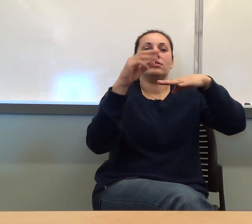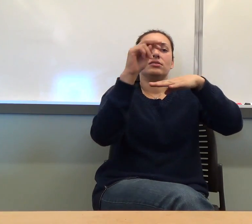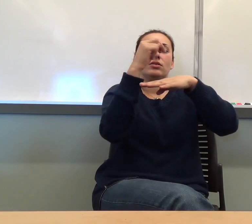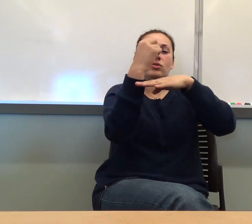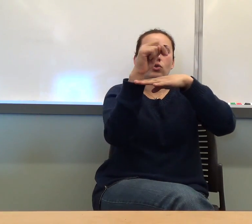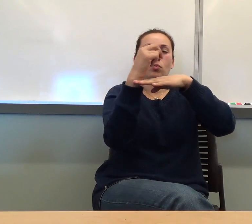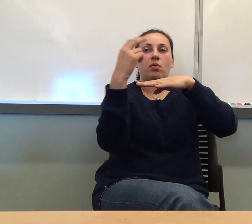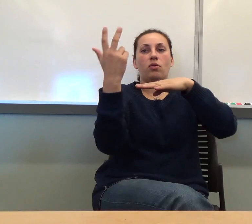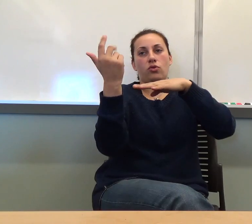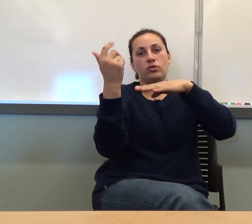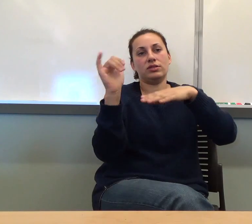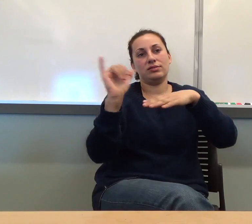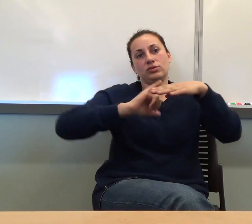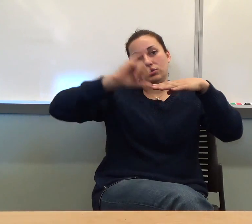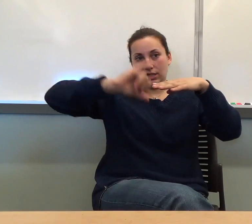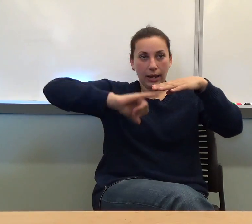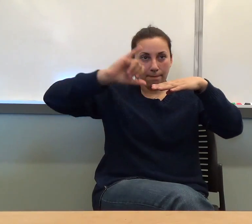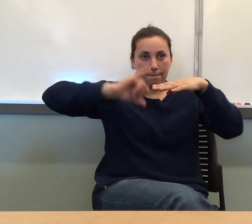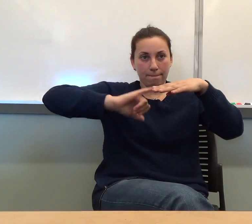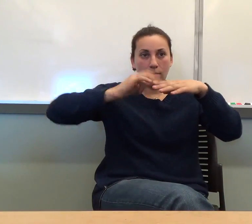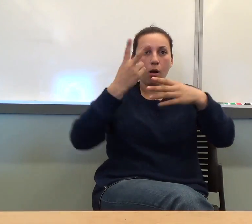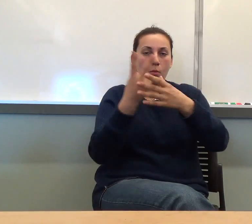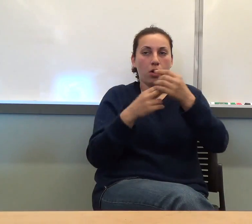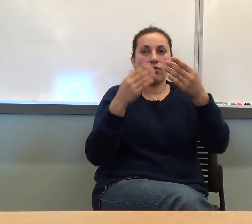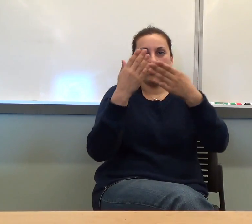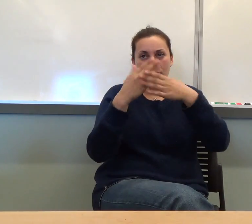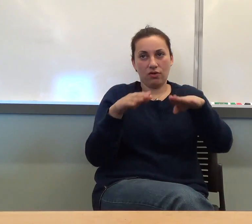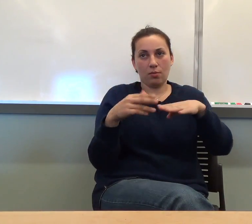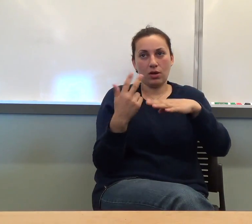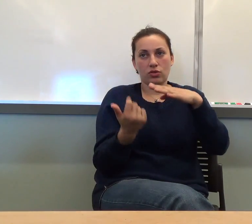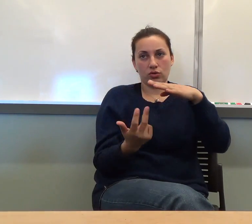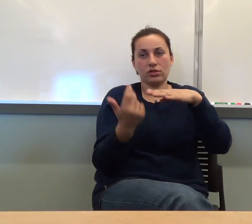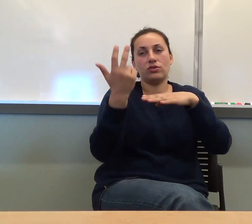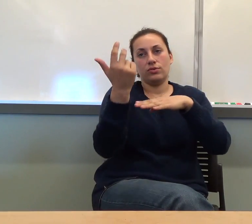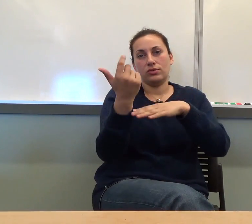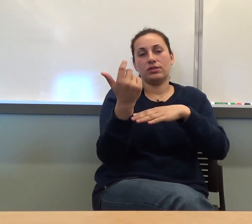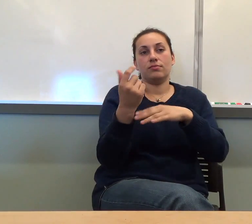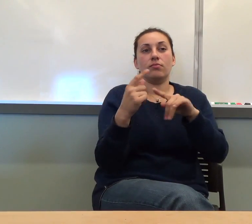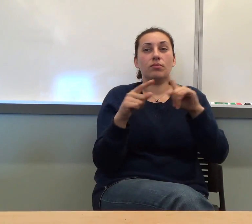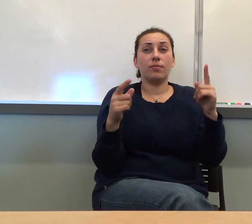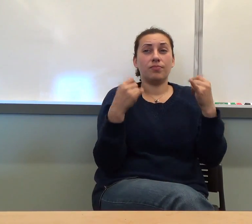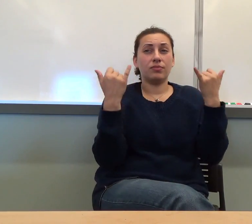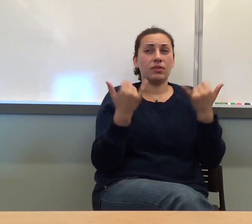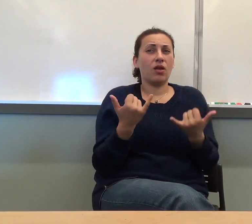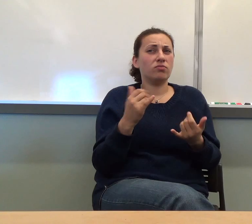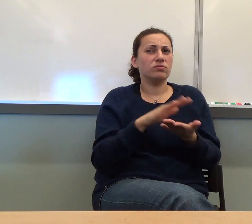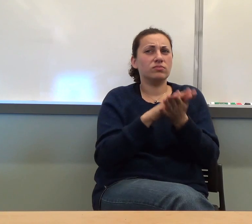20.77 if you round to hundredths. Okay, so what is that now? Well, actually,